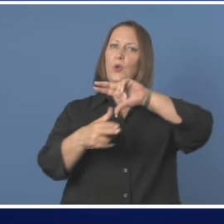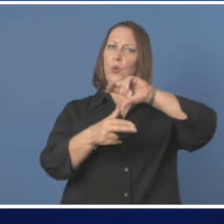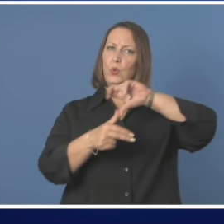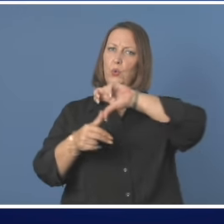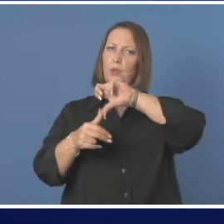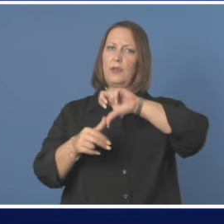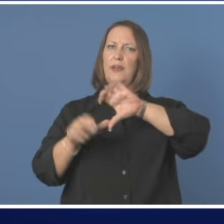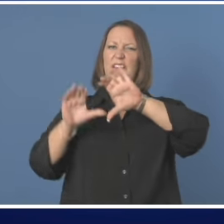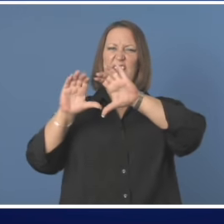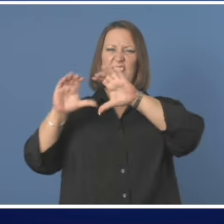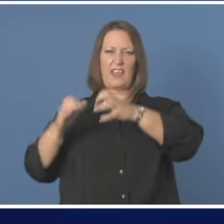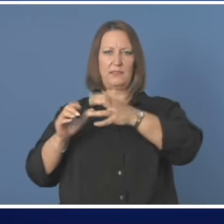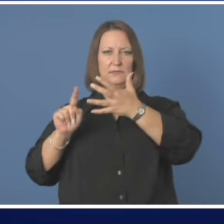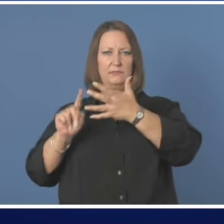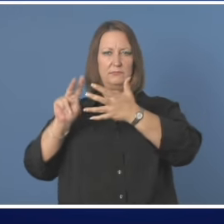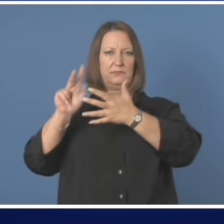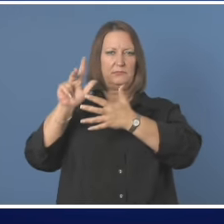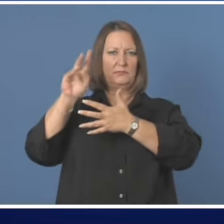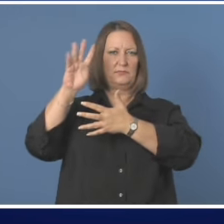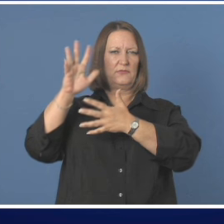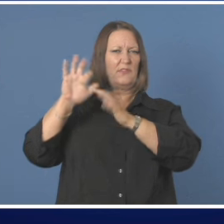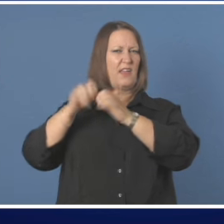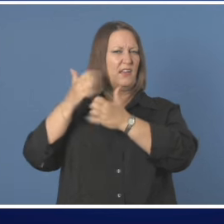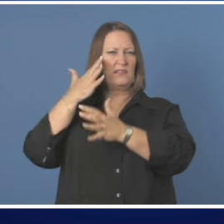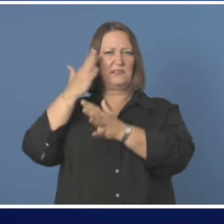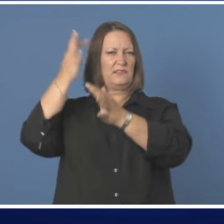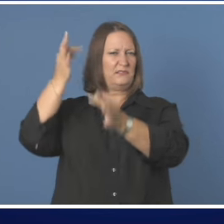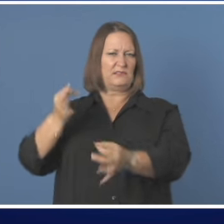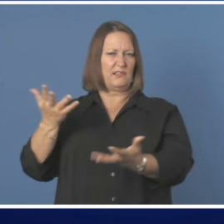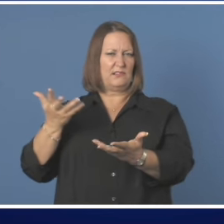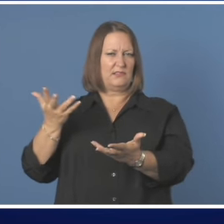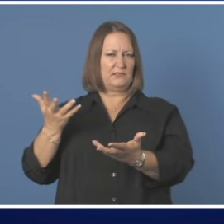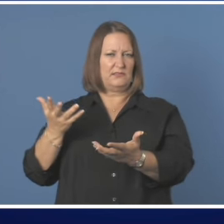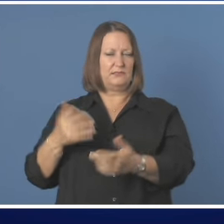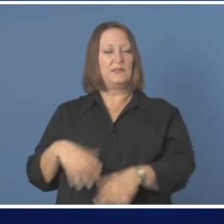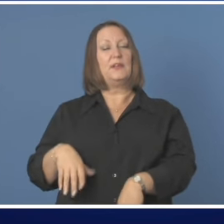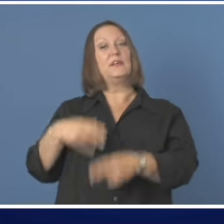How are the hurricane categories determined?